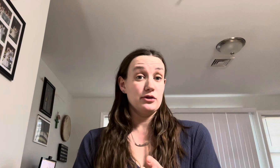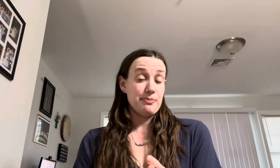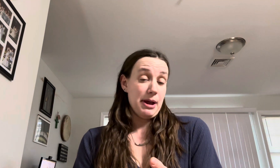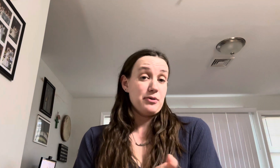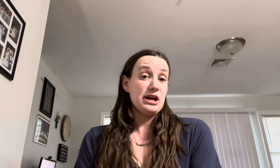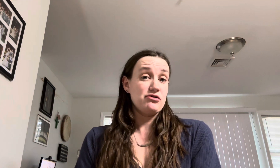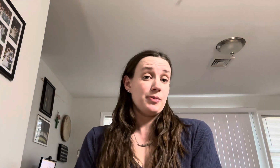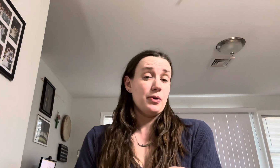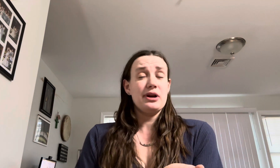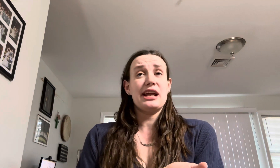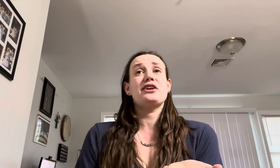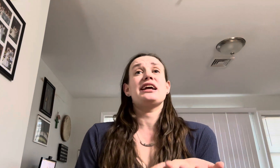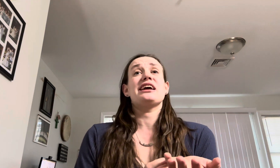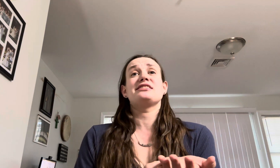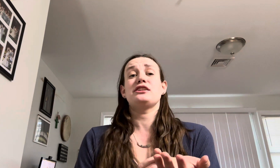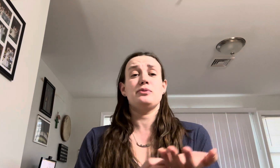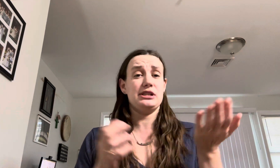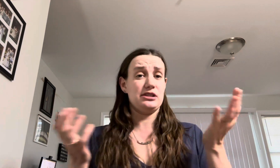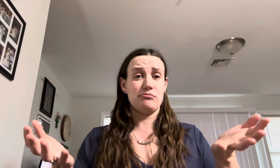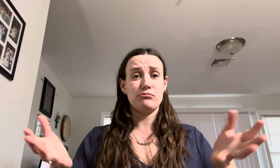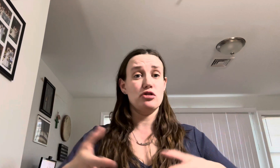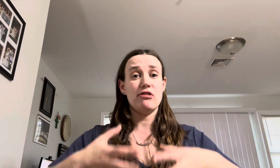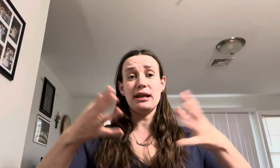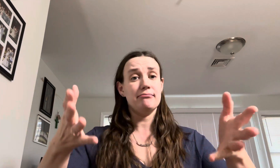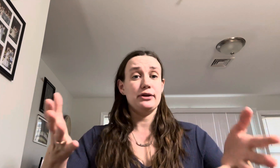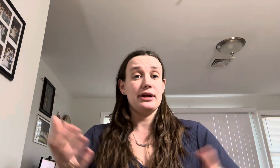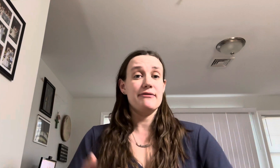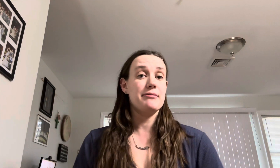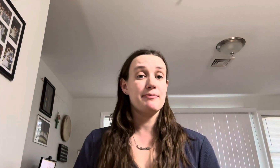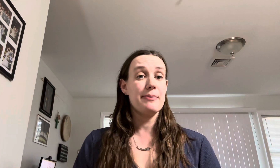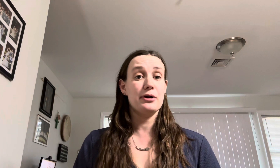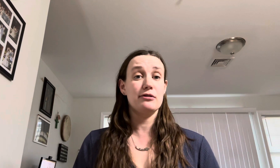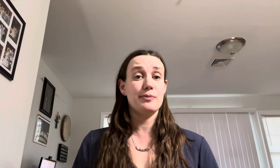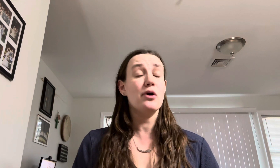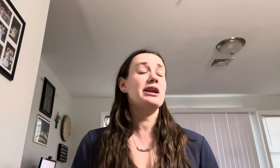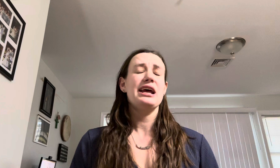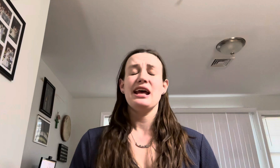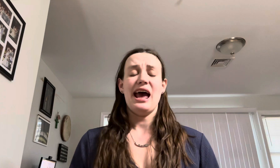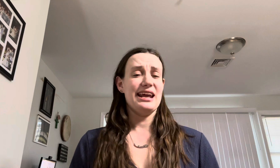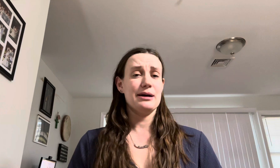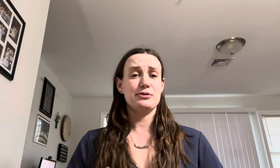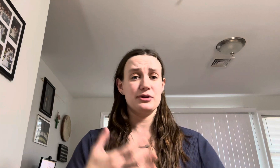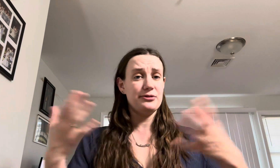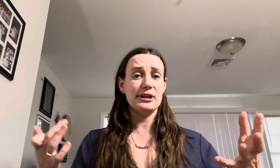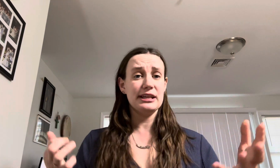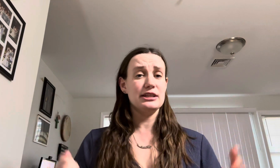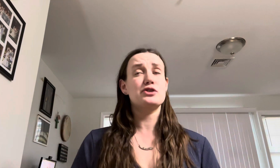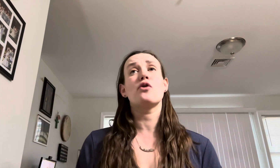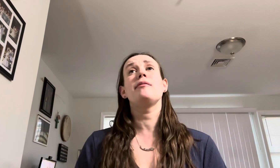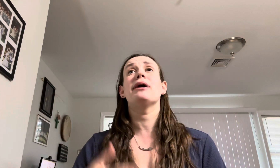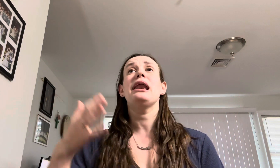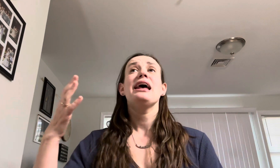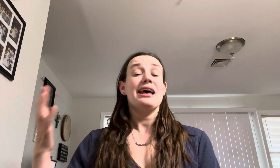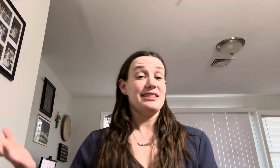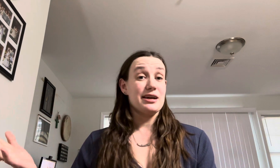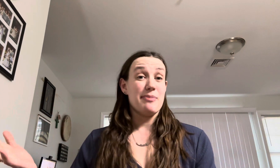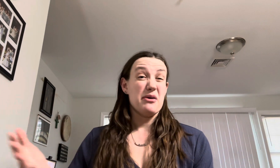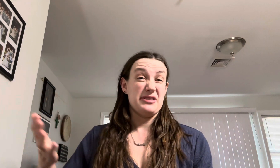paper injury report at our daycare center, which is great. You can give them the paper report and it helps sort of fill in the story. But think about if this